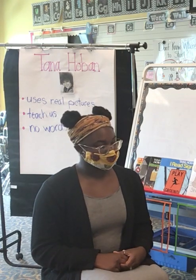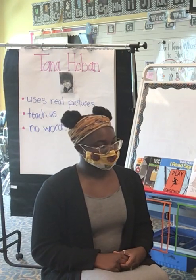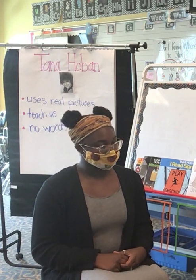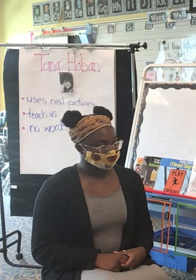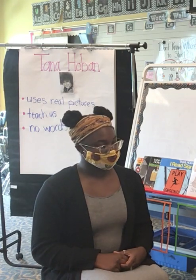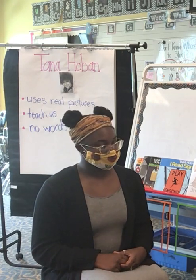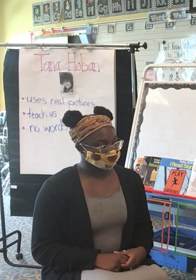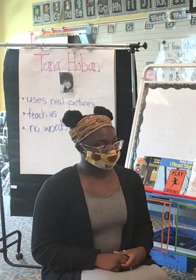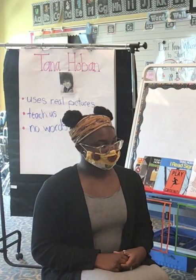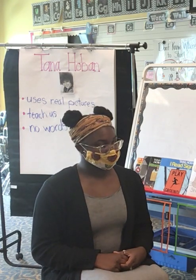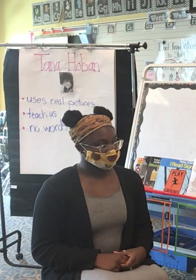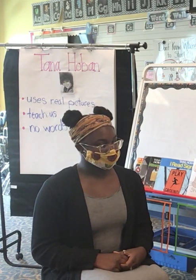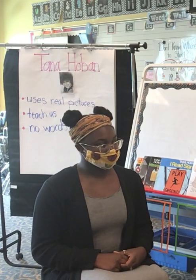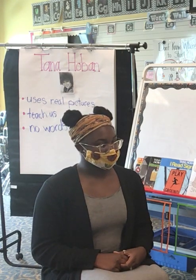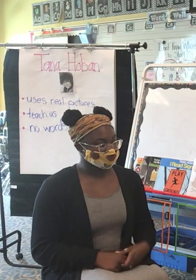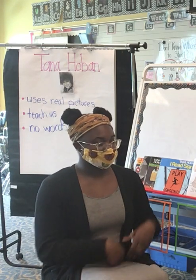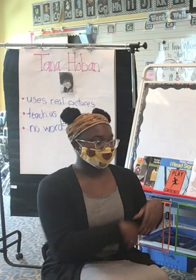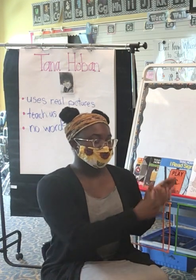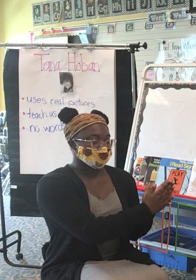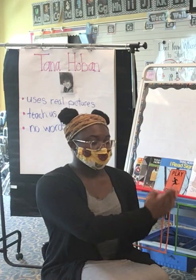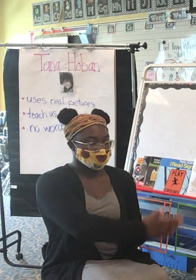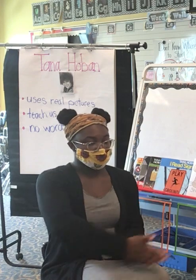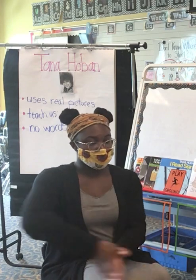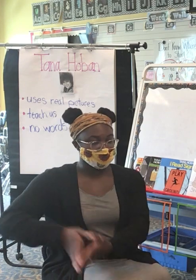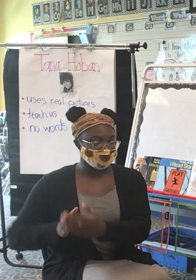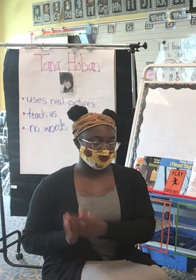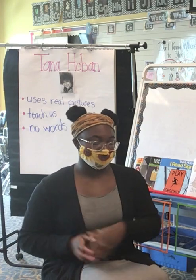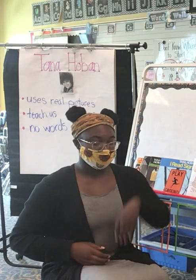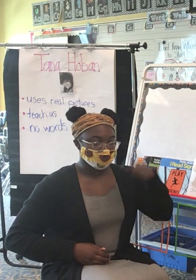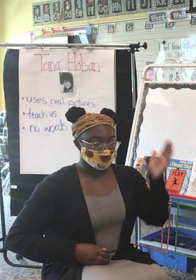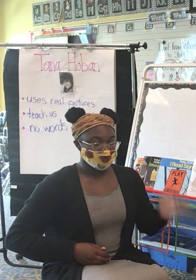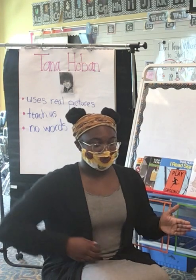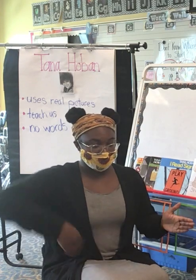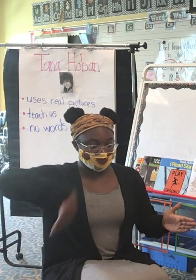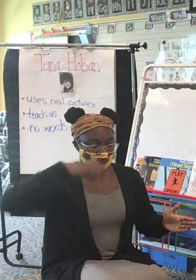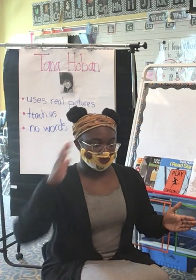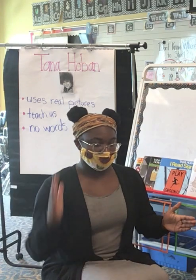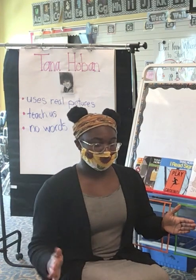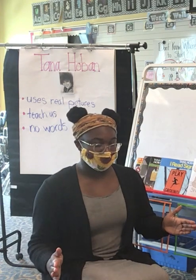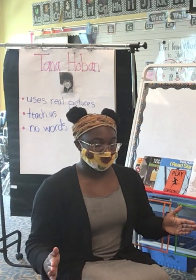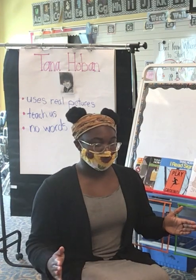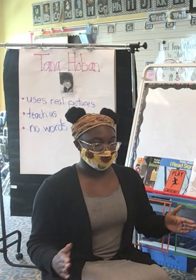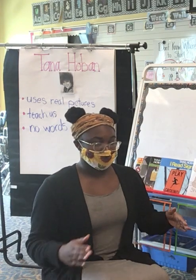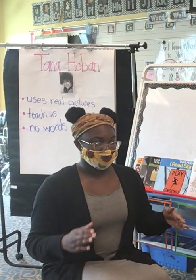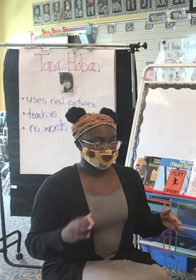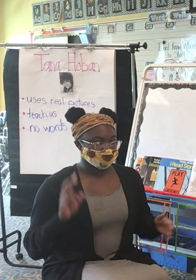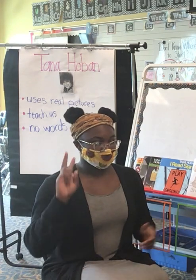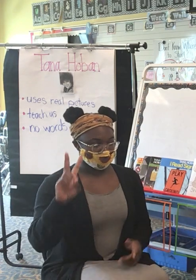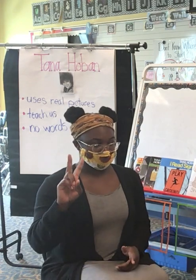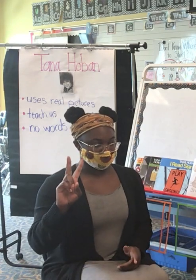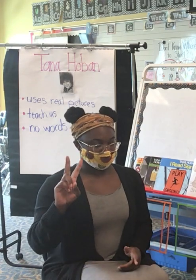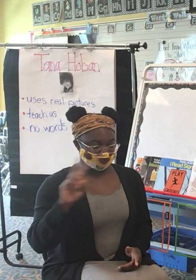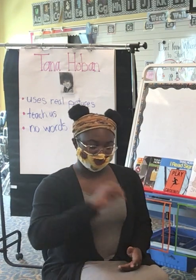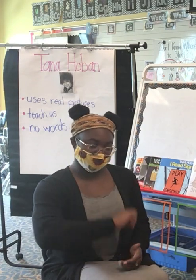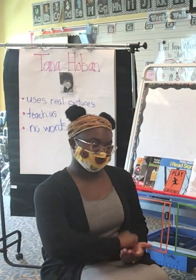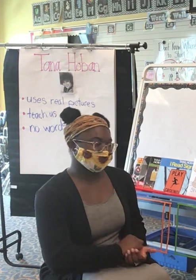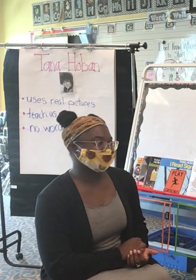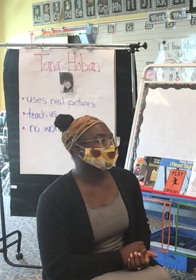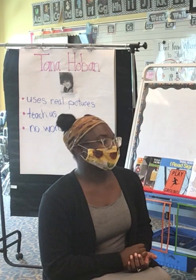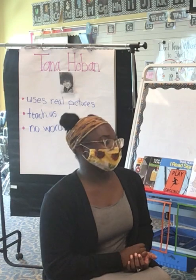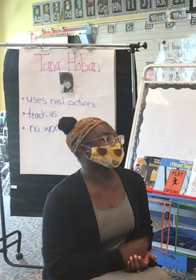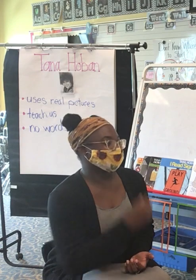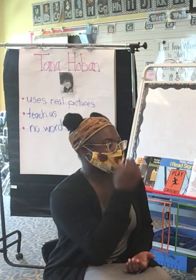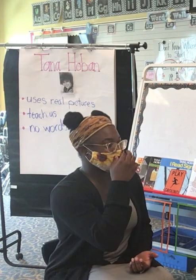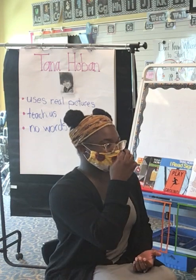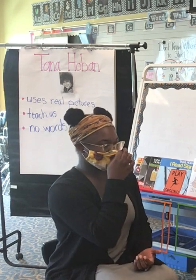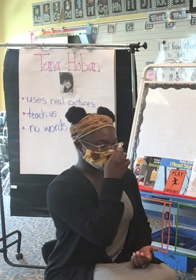right, let's start. Welcome. Welcome. Well, come, to. Two. Yes, I know,